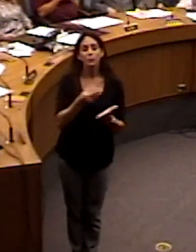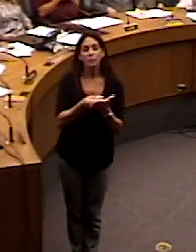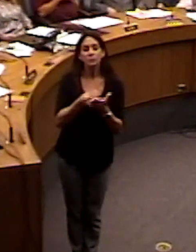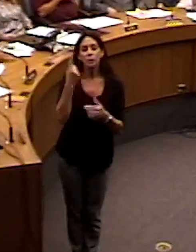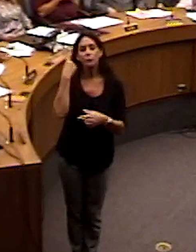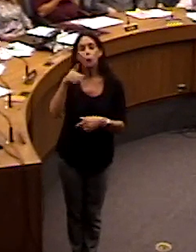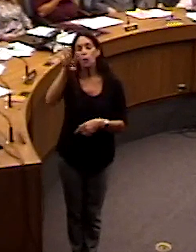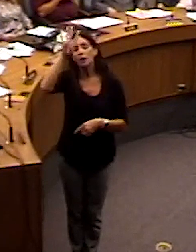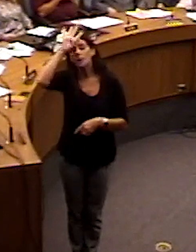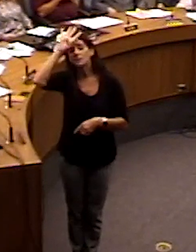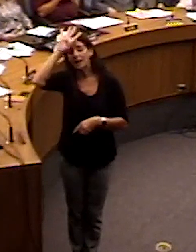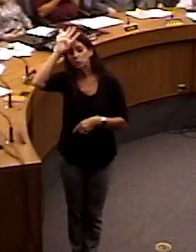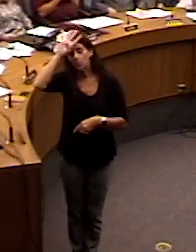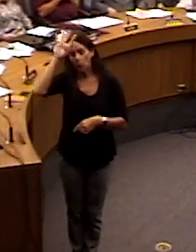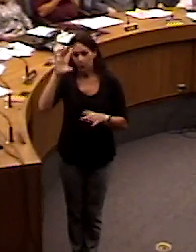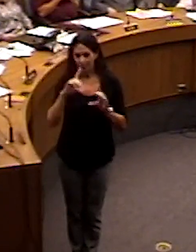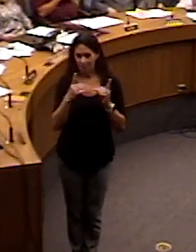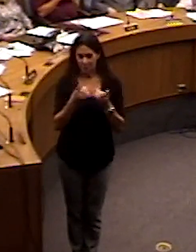Department. That's it.